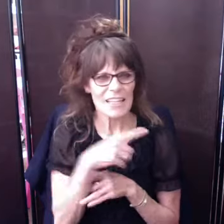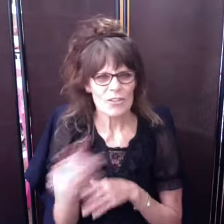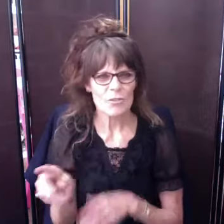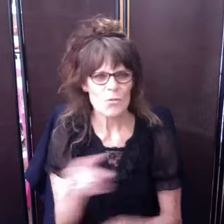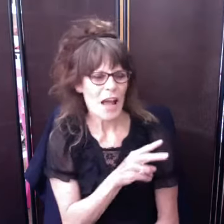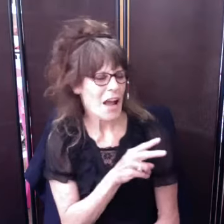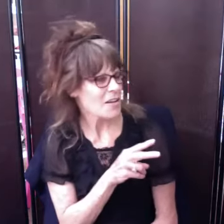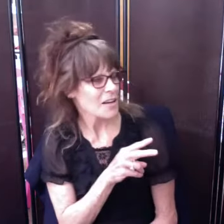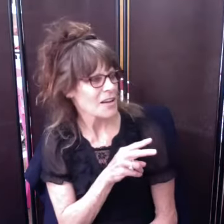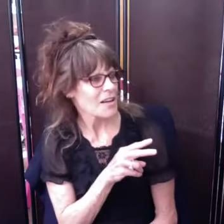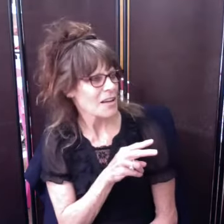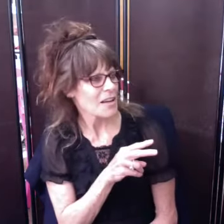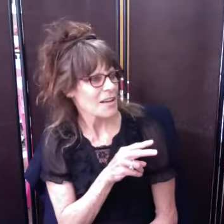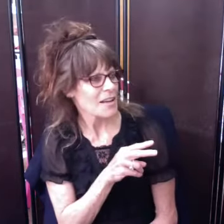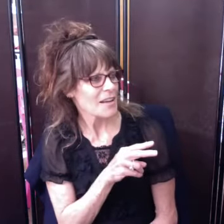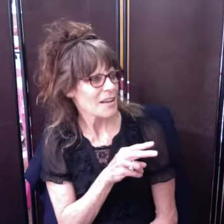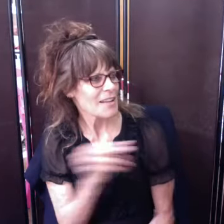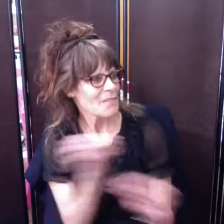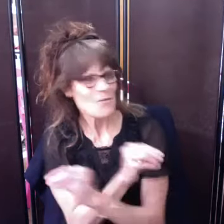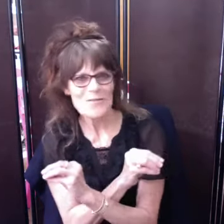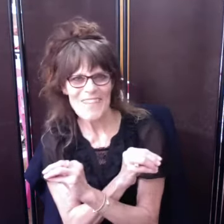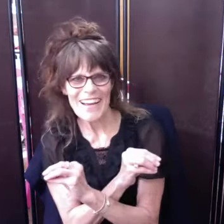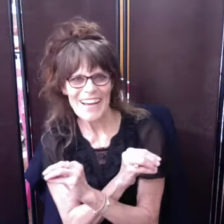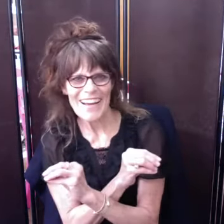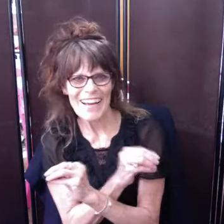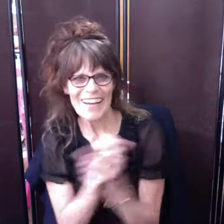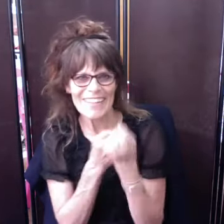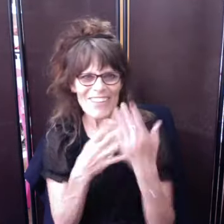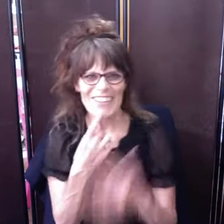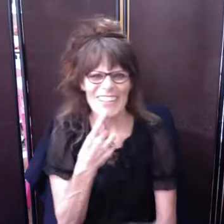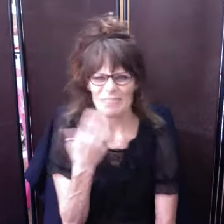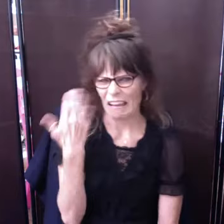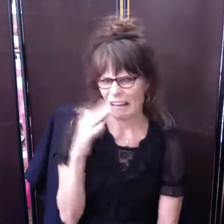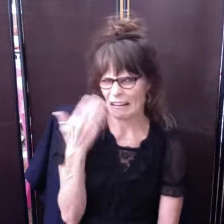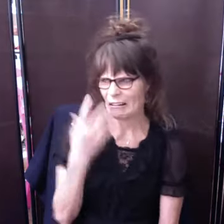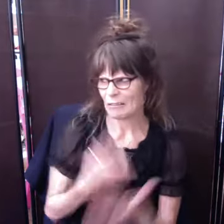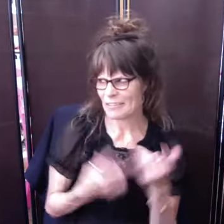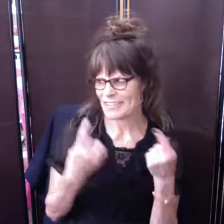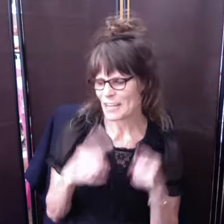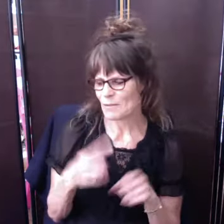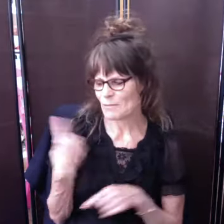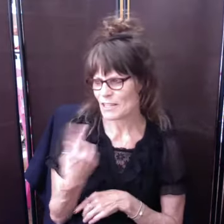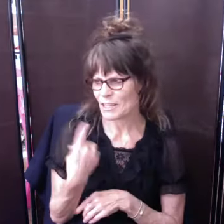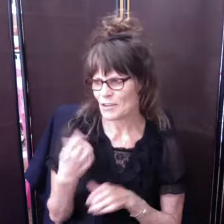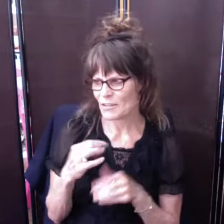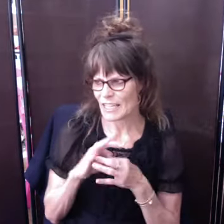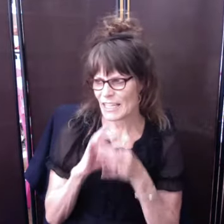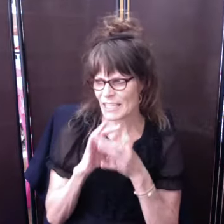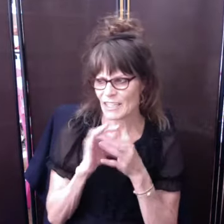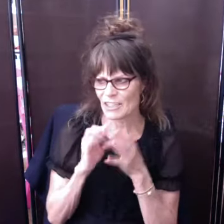back. Because that sponsor said, I don't know what's going on, but the only tenuous connection he has to what's going on here is the fact that